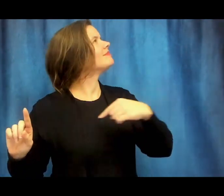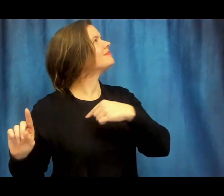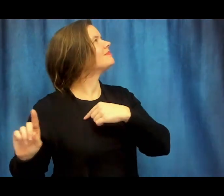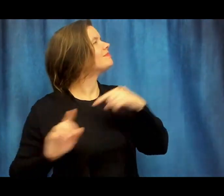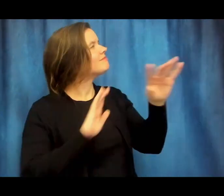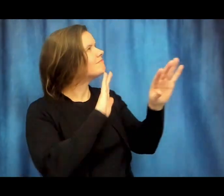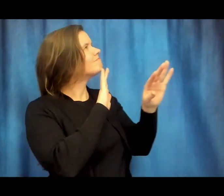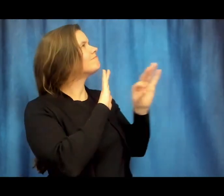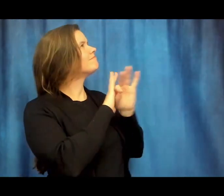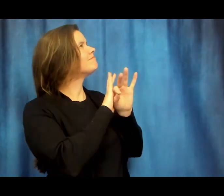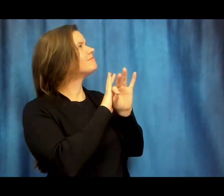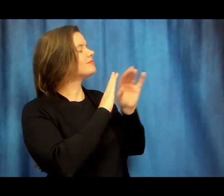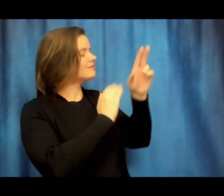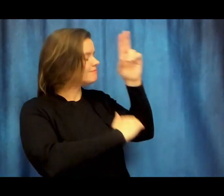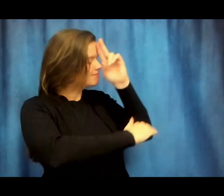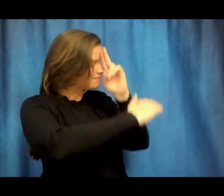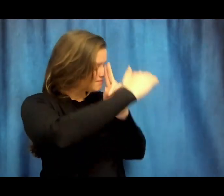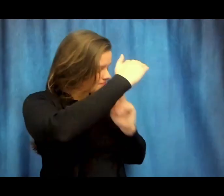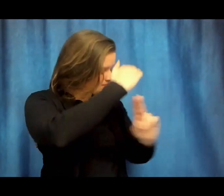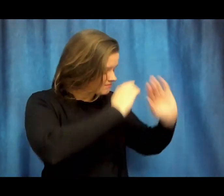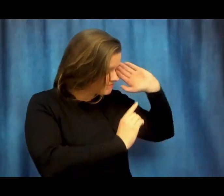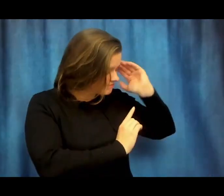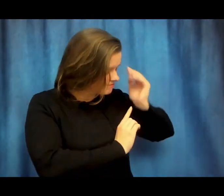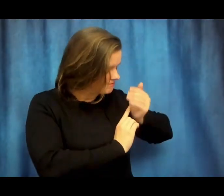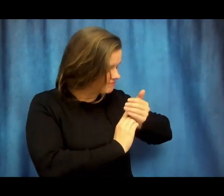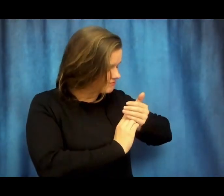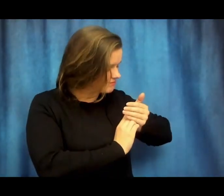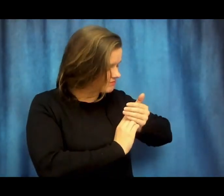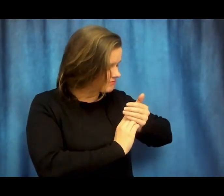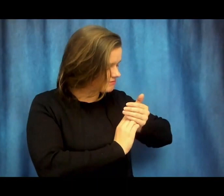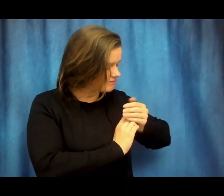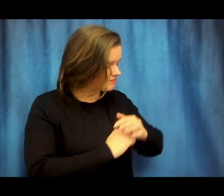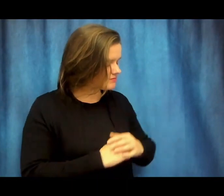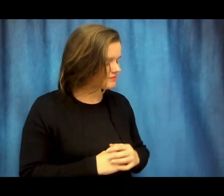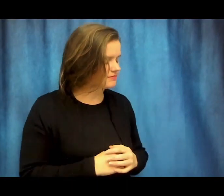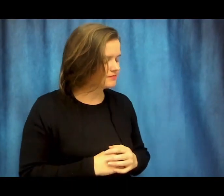but because we have chosen to clothe ourselves with humility.